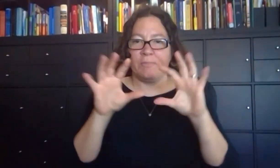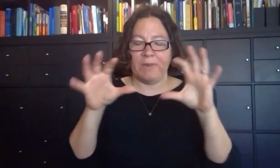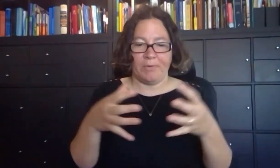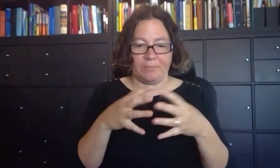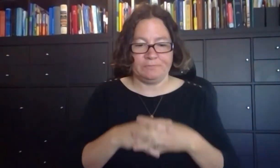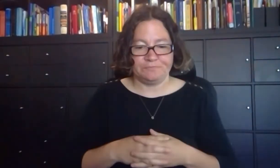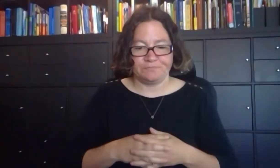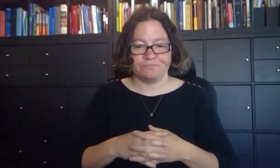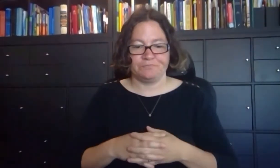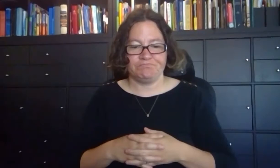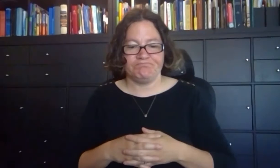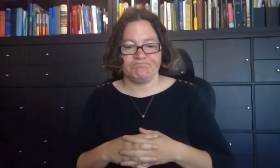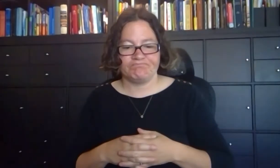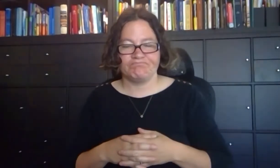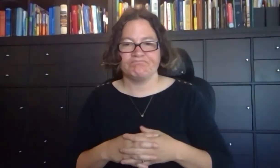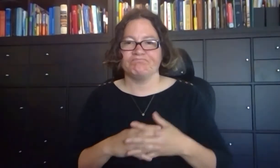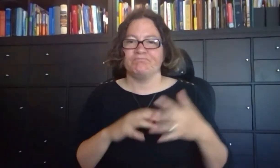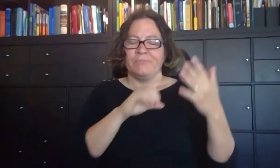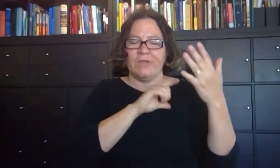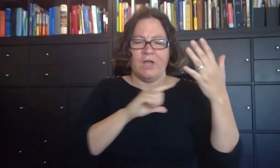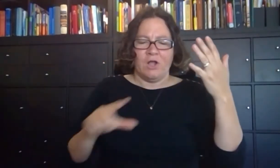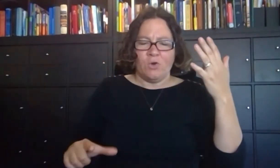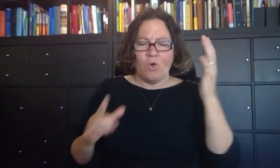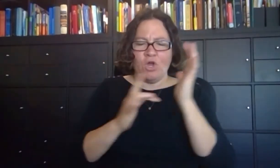Let's continue worship with prayers of the people.